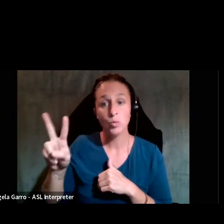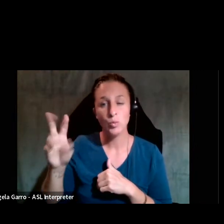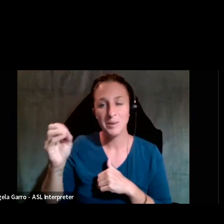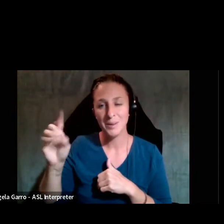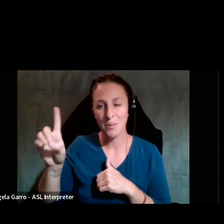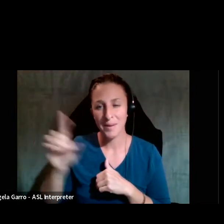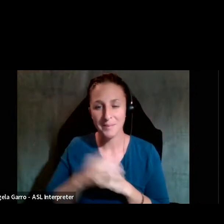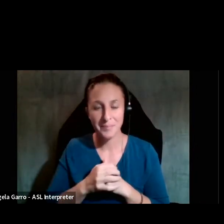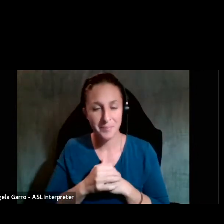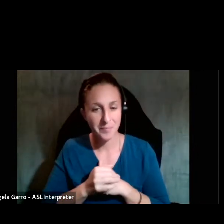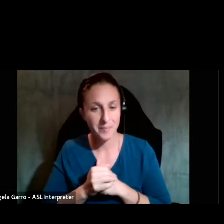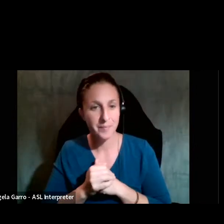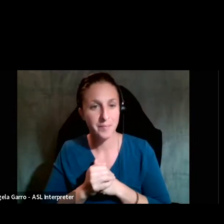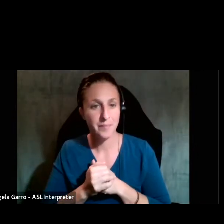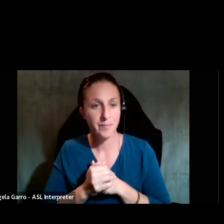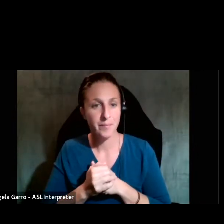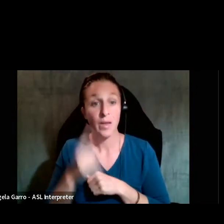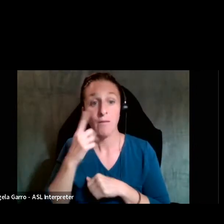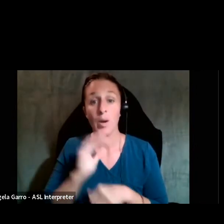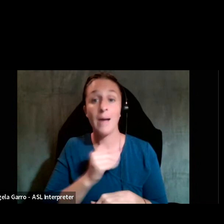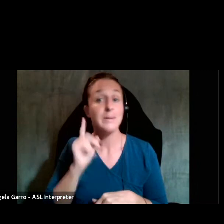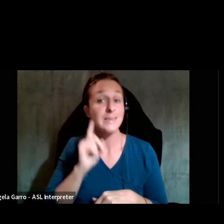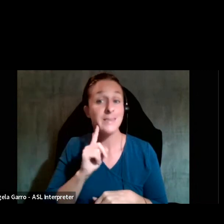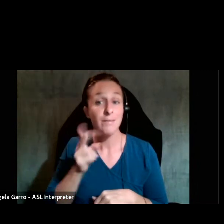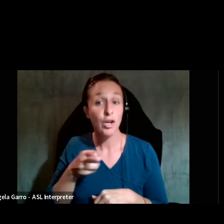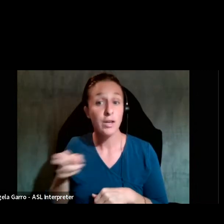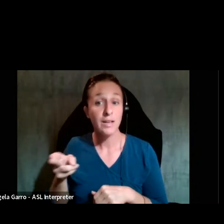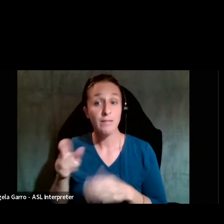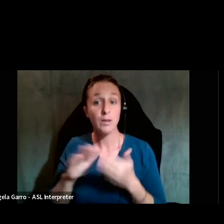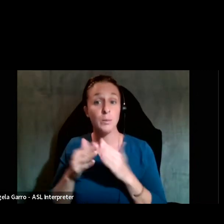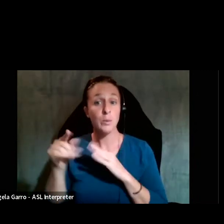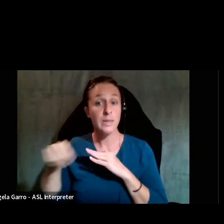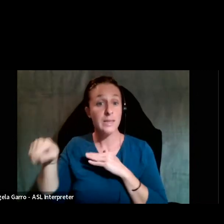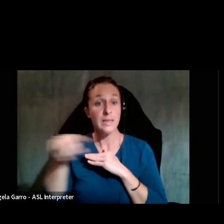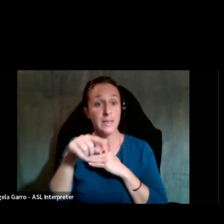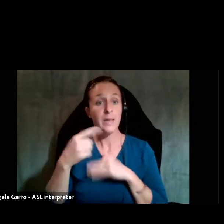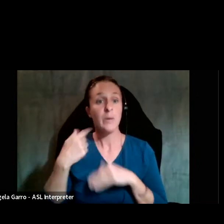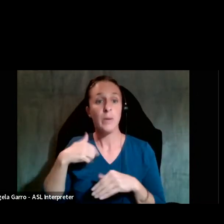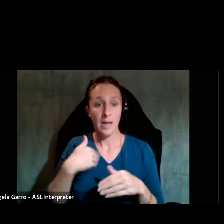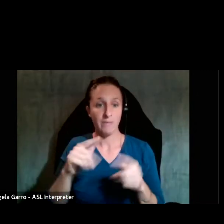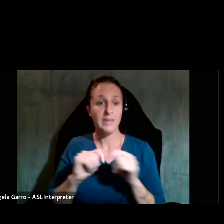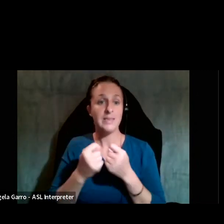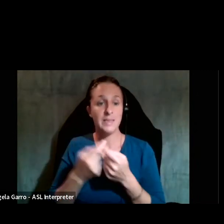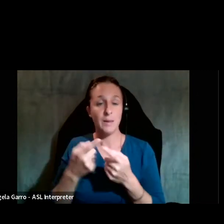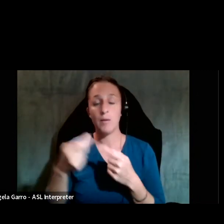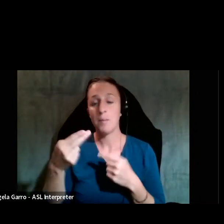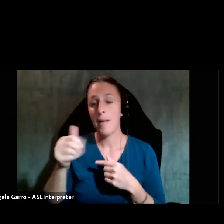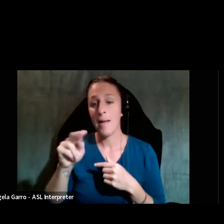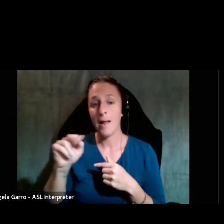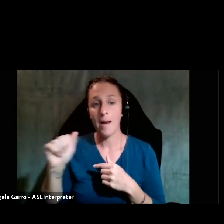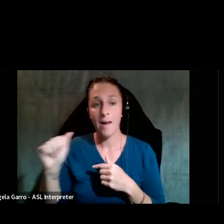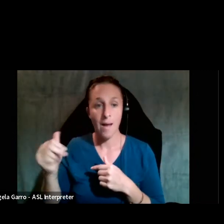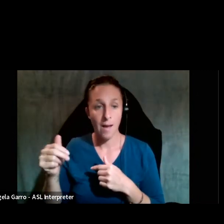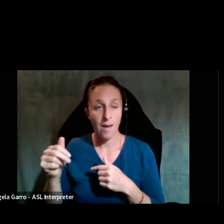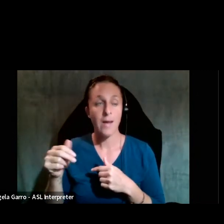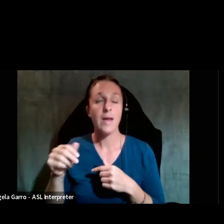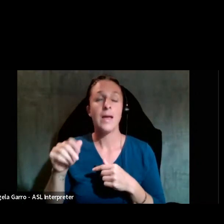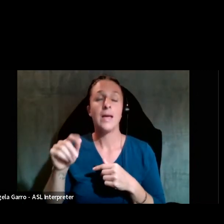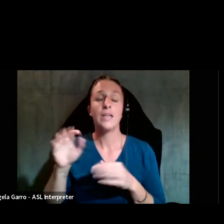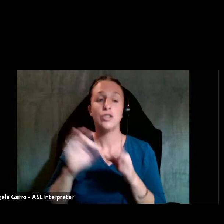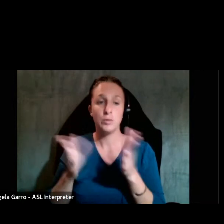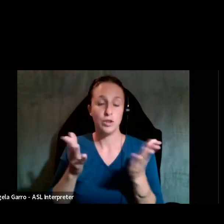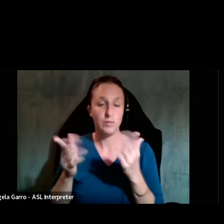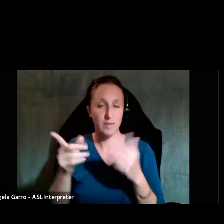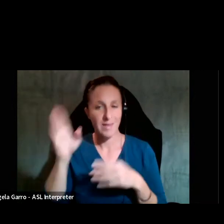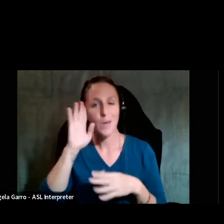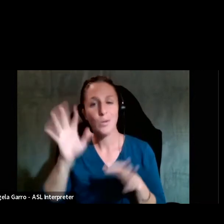650-558-2201. For our deaf and hard of hearing community, we have a team from Hannah Interpreting Services. They will be interpreting our meeting this